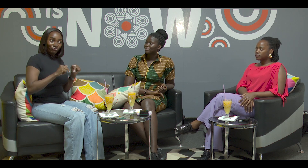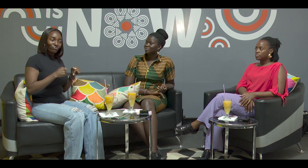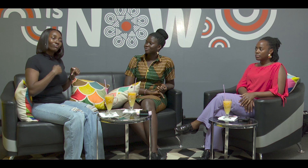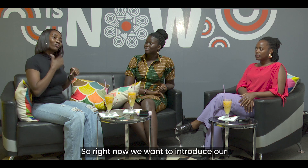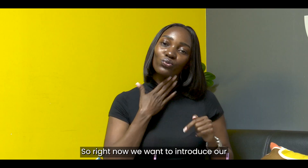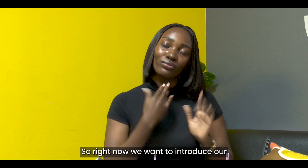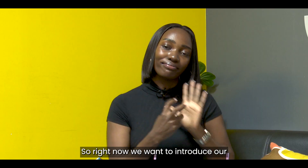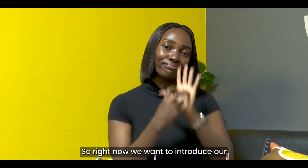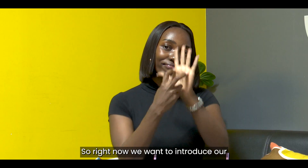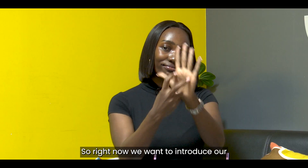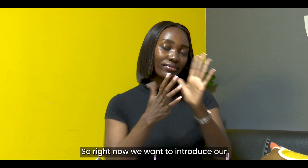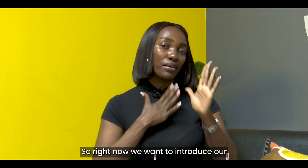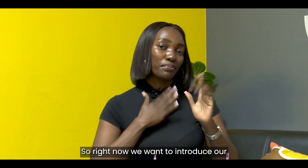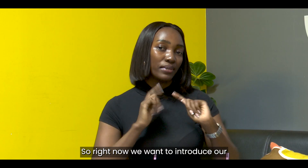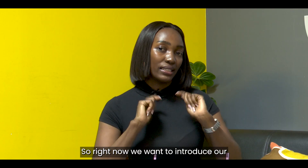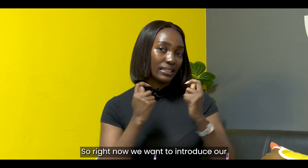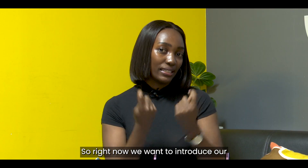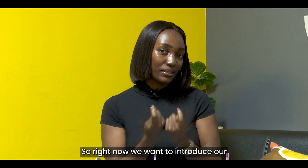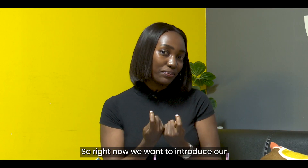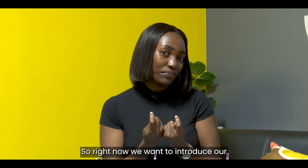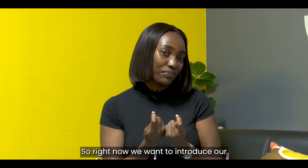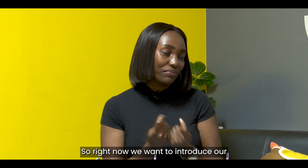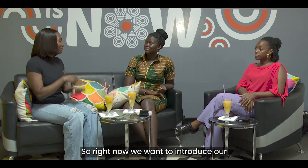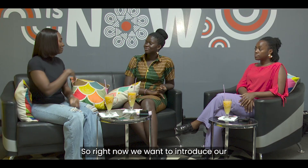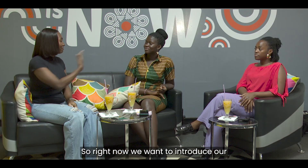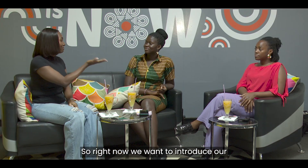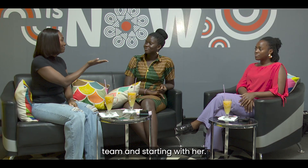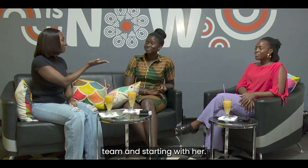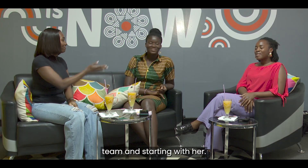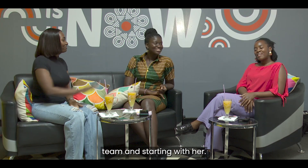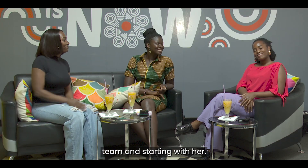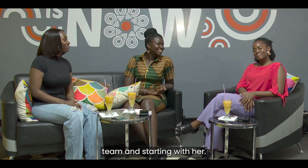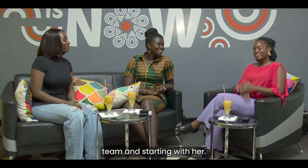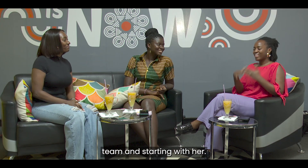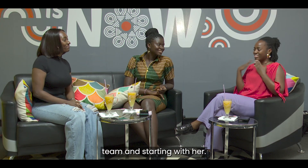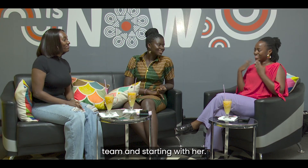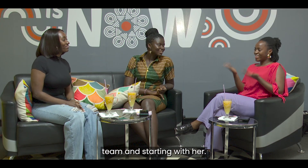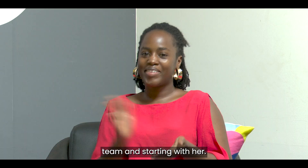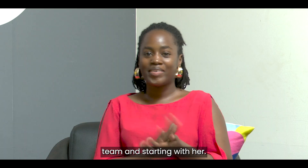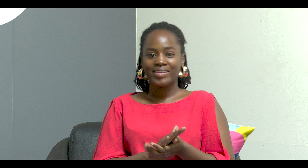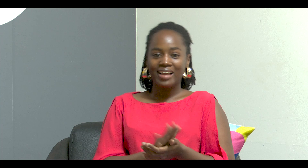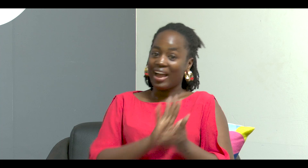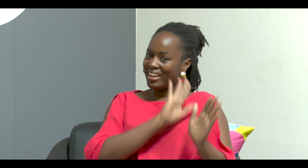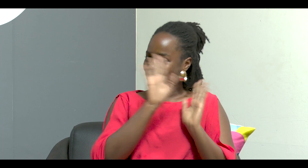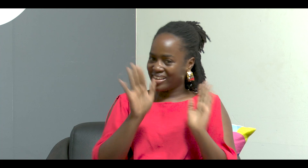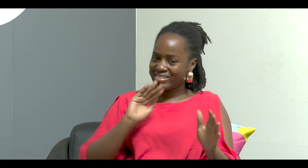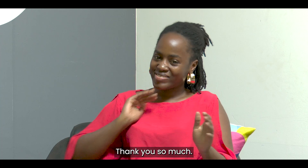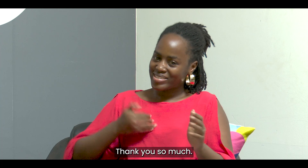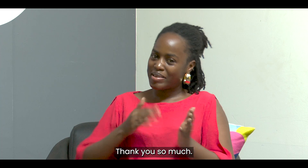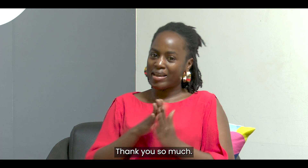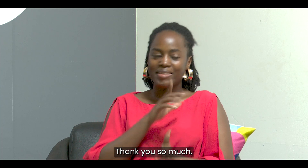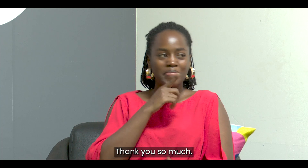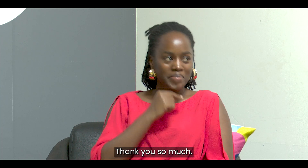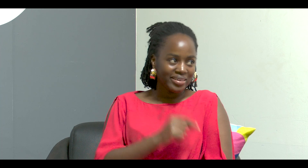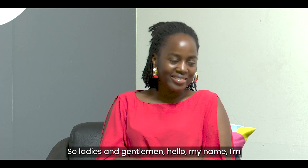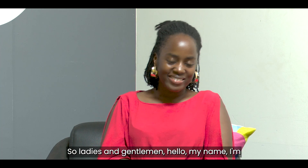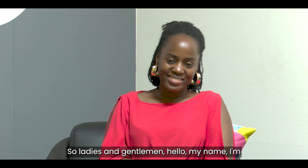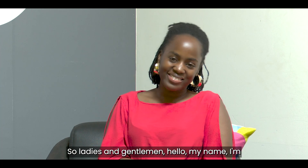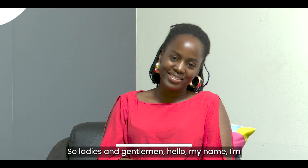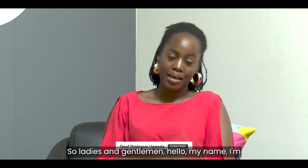So right now, we want to introduce our team, and starting with her. Thank you so much. So ladies and